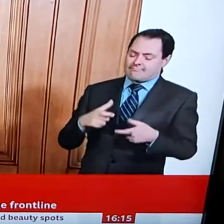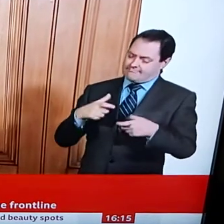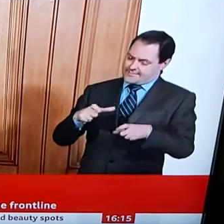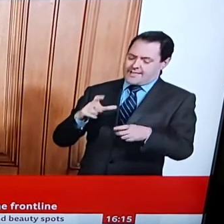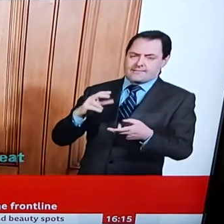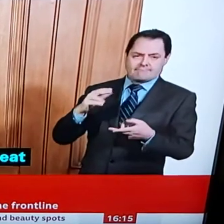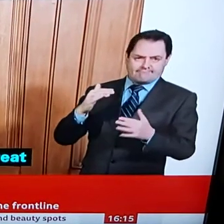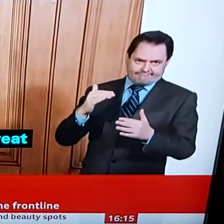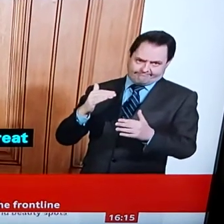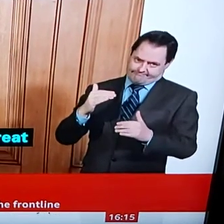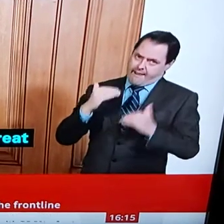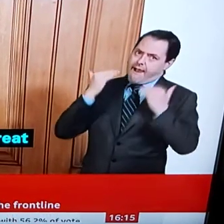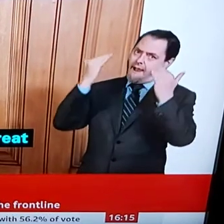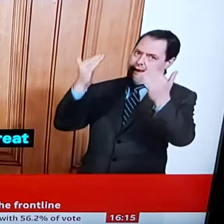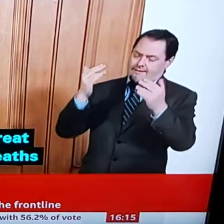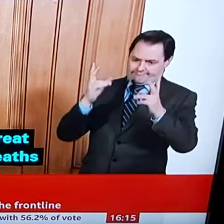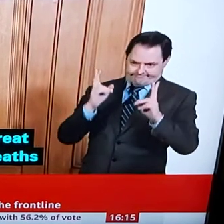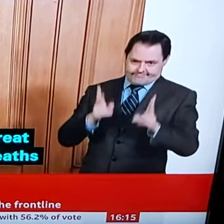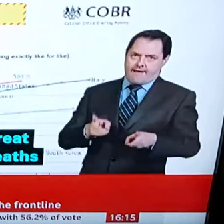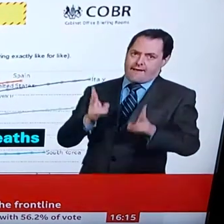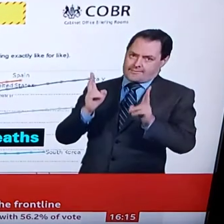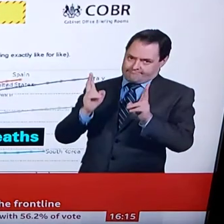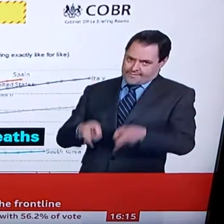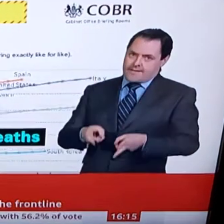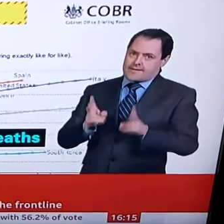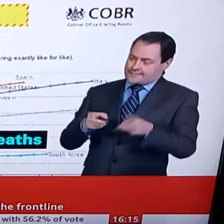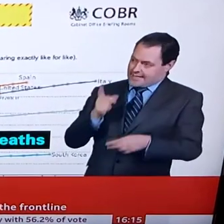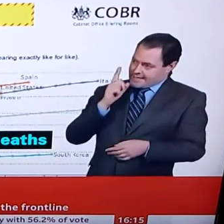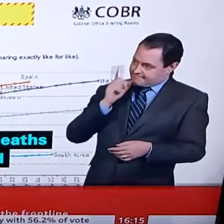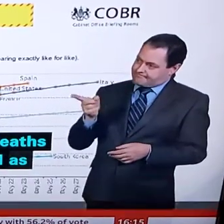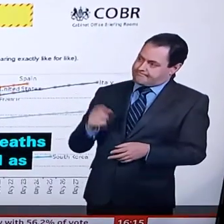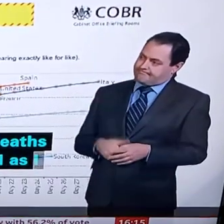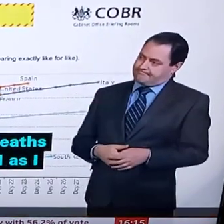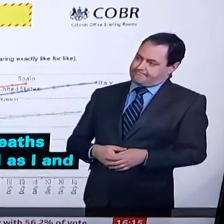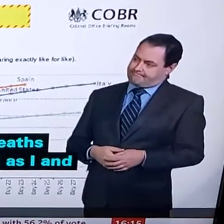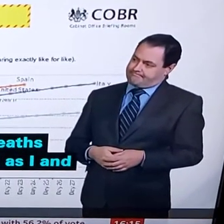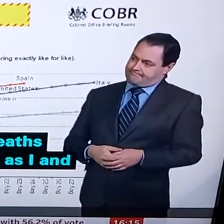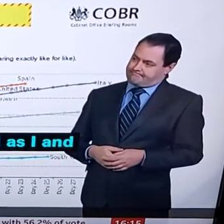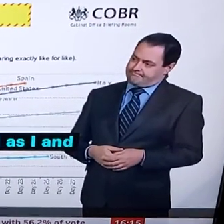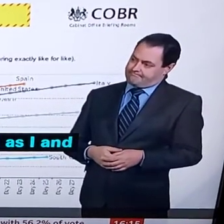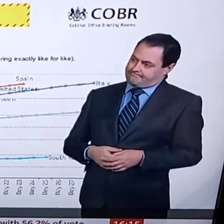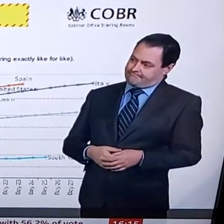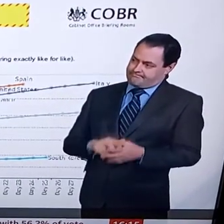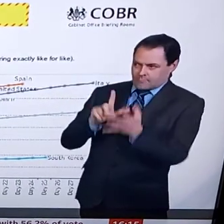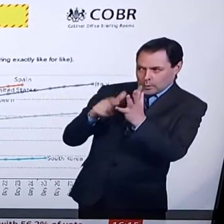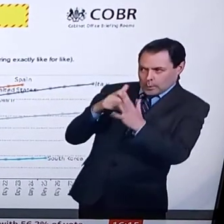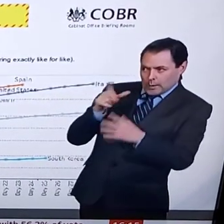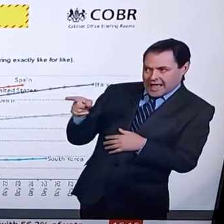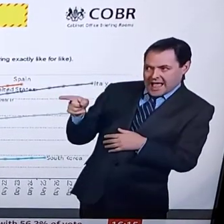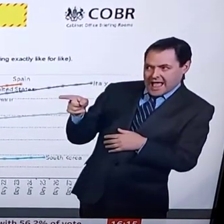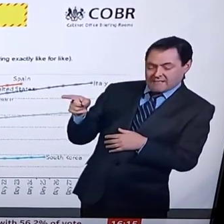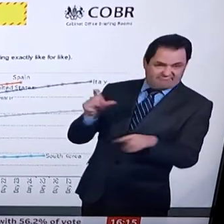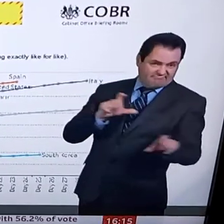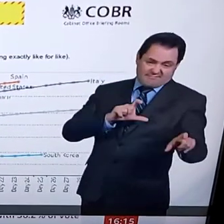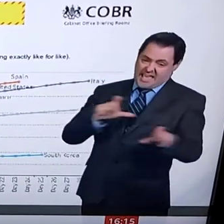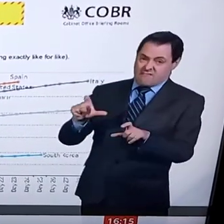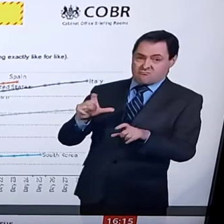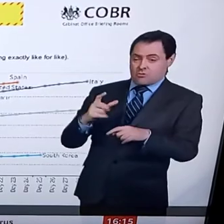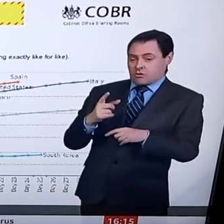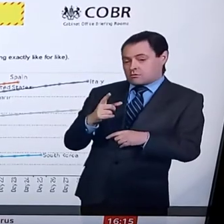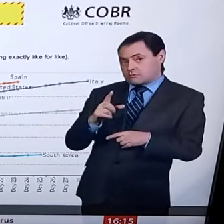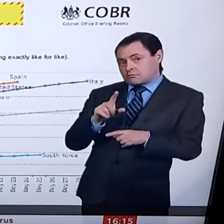high. And as I and others have said, unfortunately, that is likely to continue over the next week or two until we get on